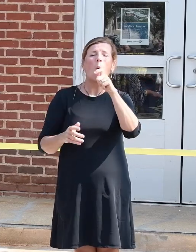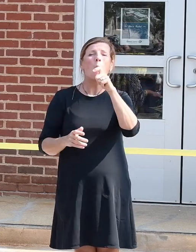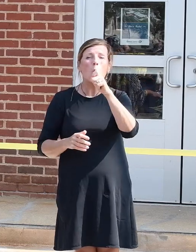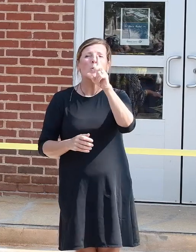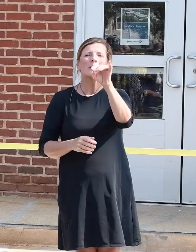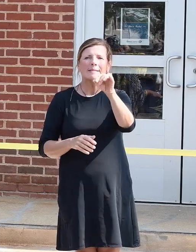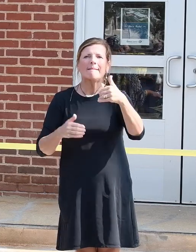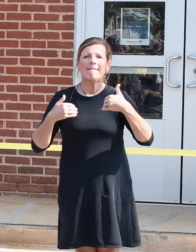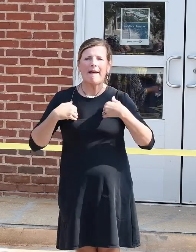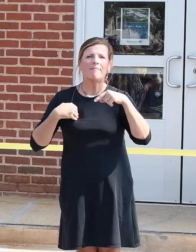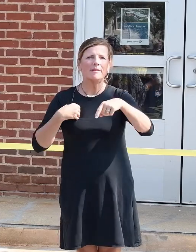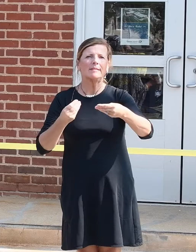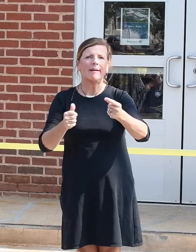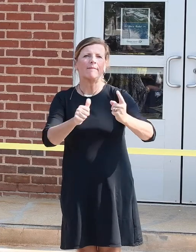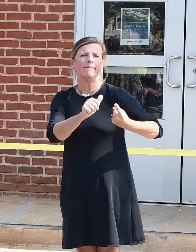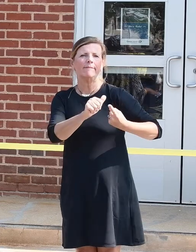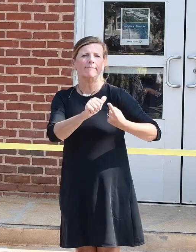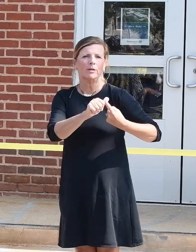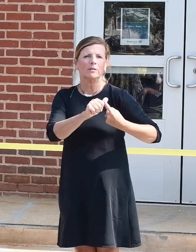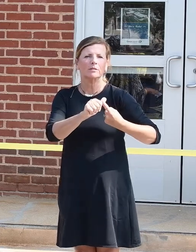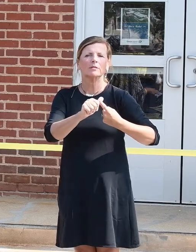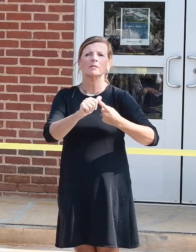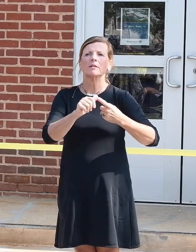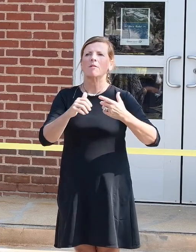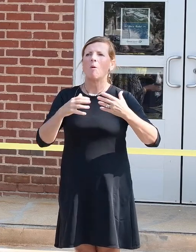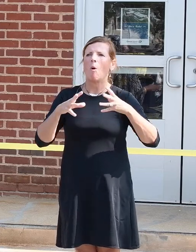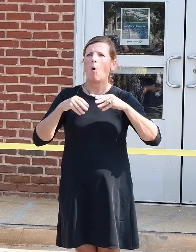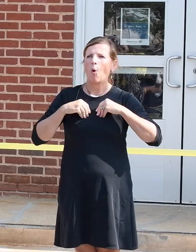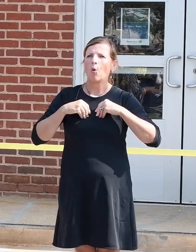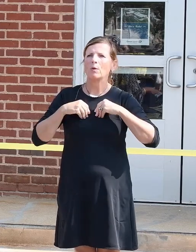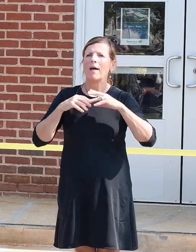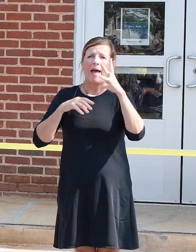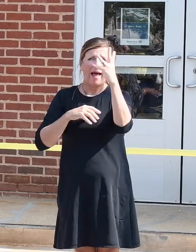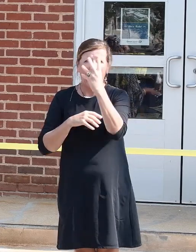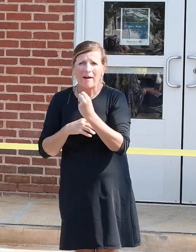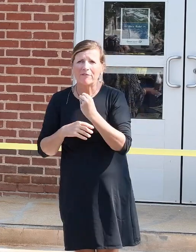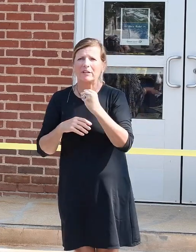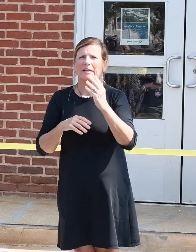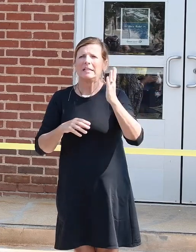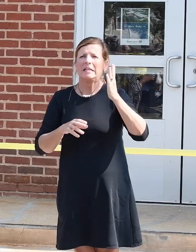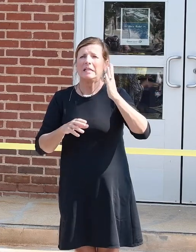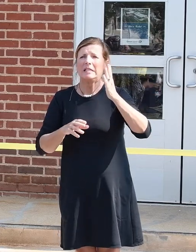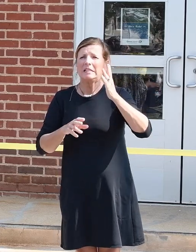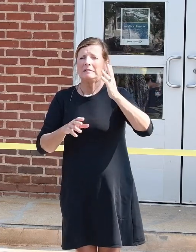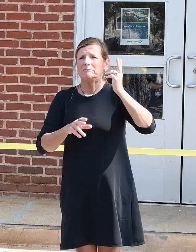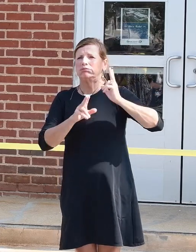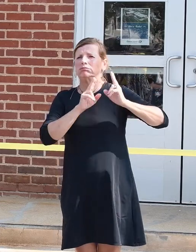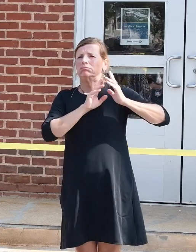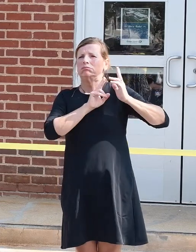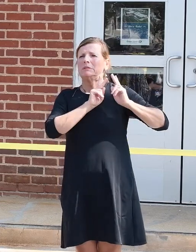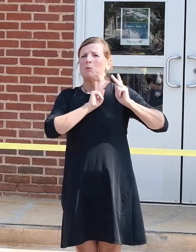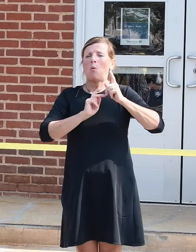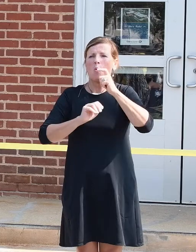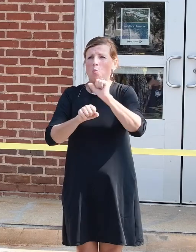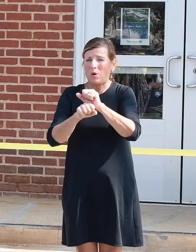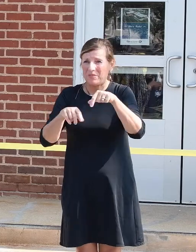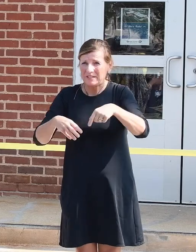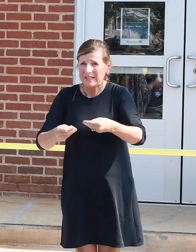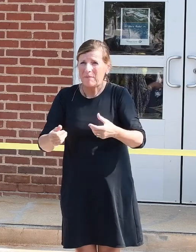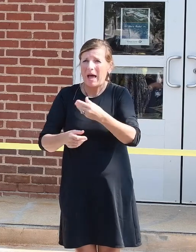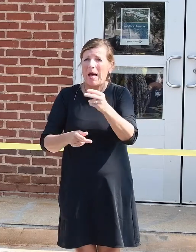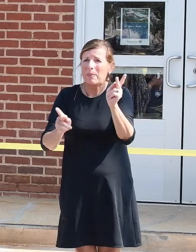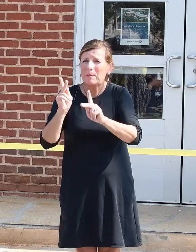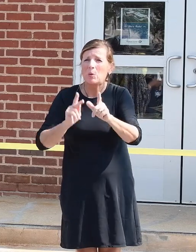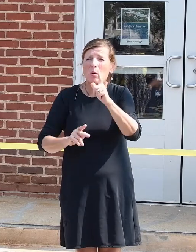who owned this land, to our African ancestors who worked this land, and to those of us here today who